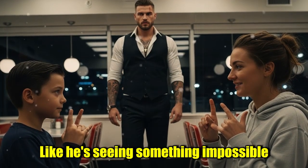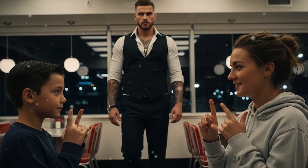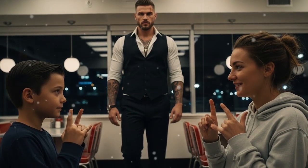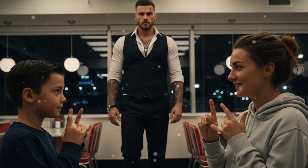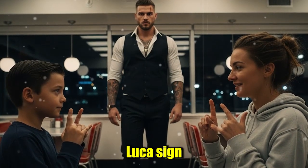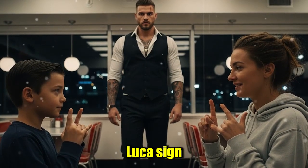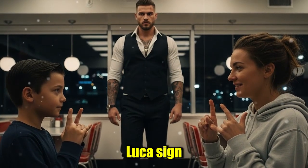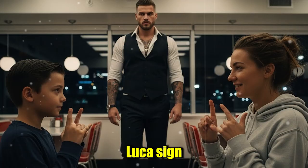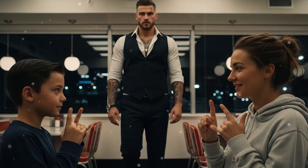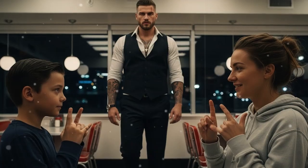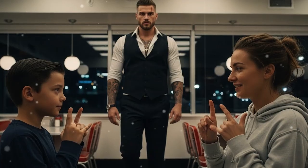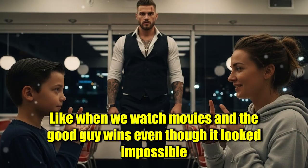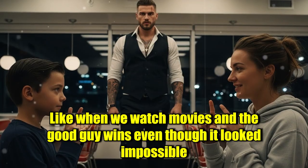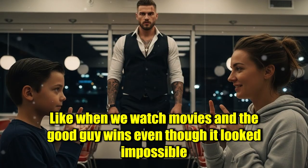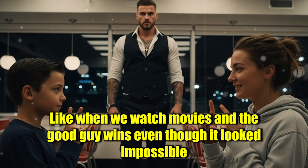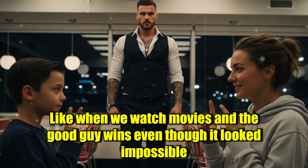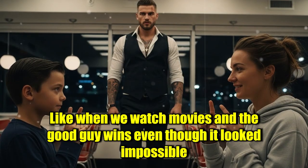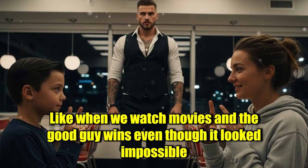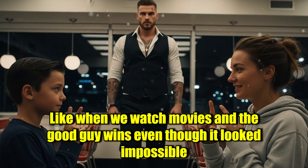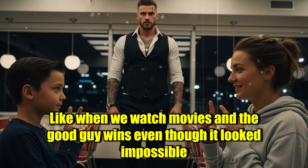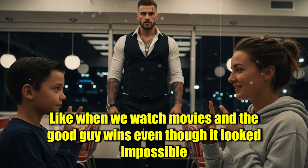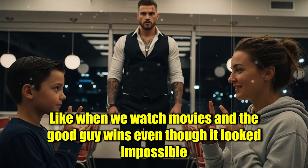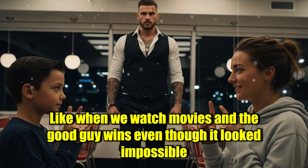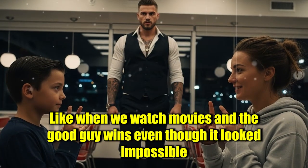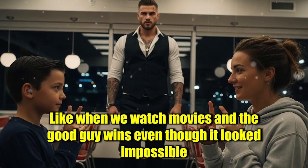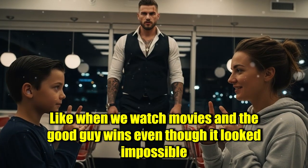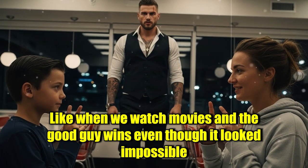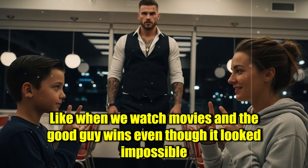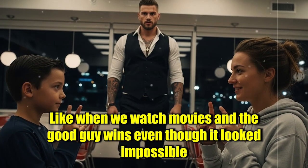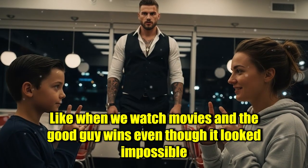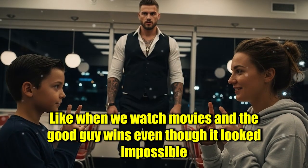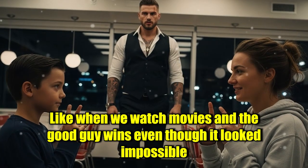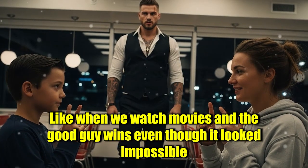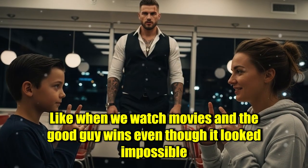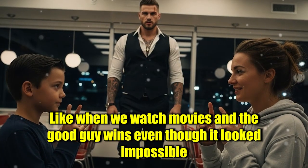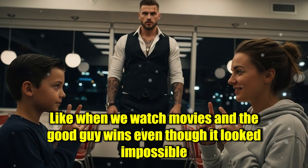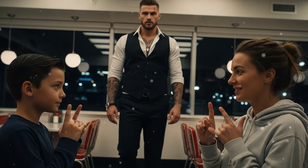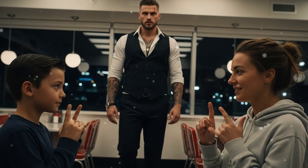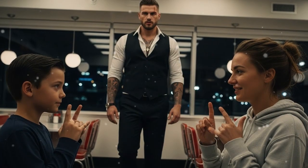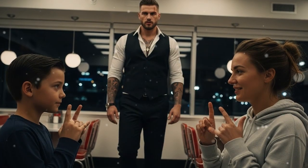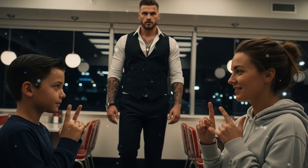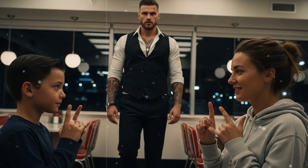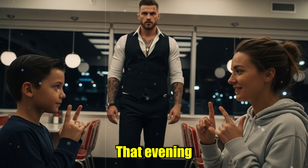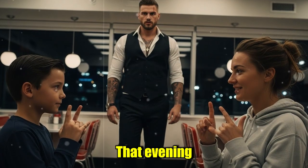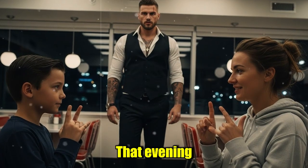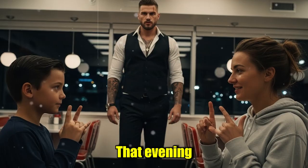impossible," Luca signed. "Like when we watch movies and the good guy wins even though it looked impossible." That